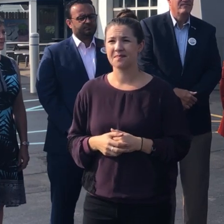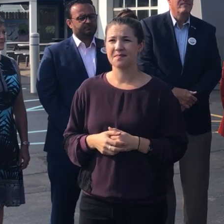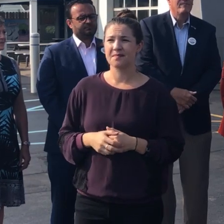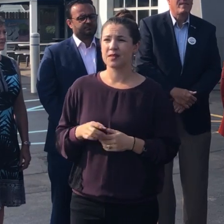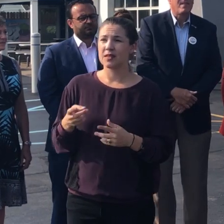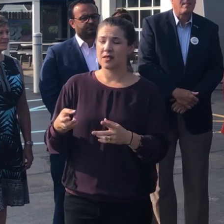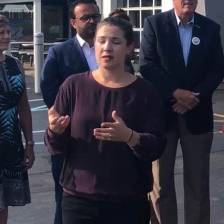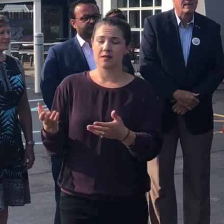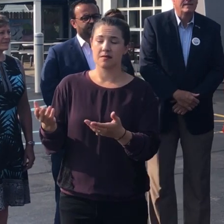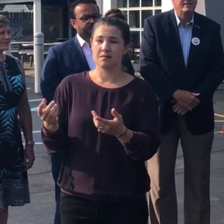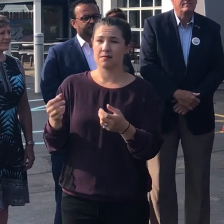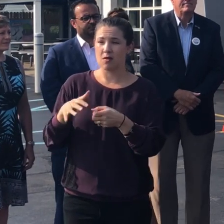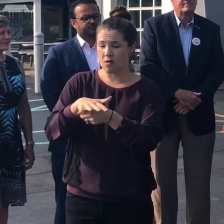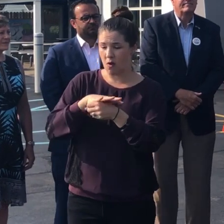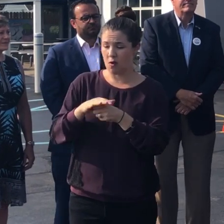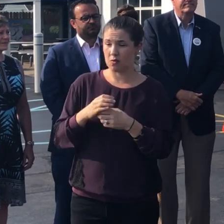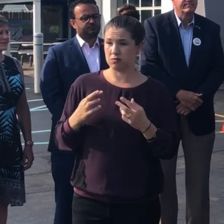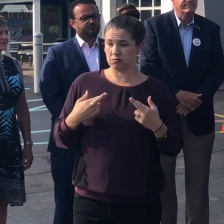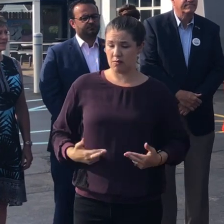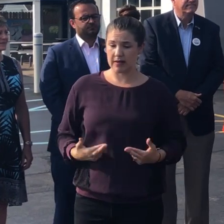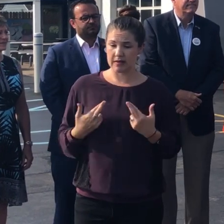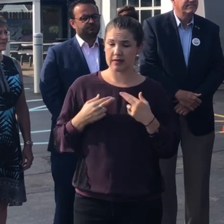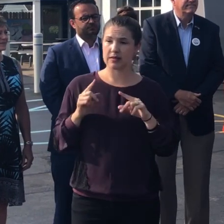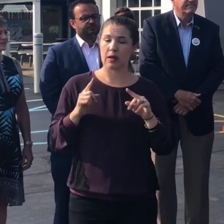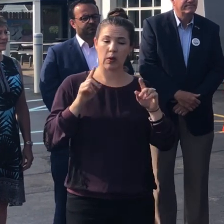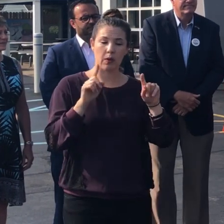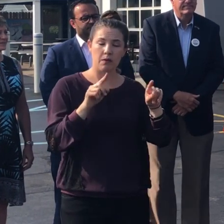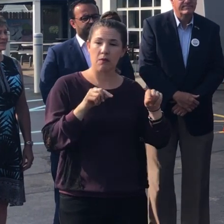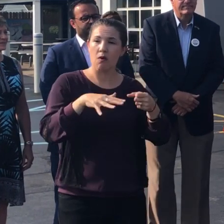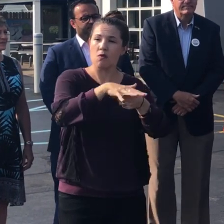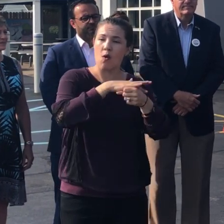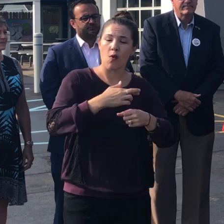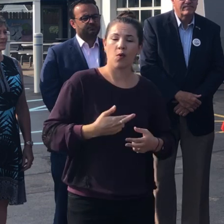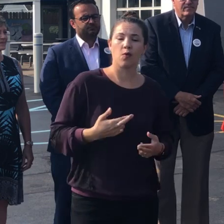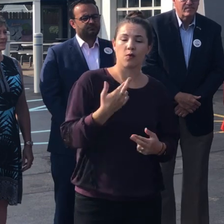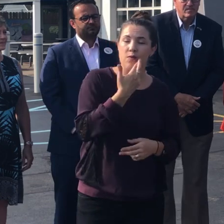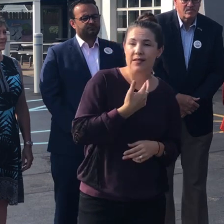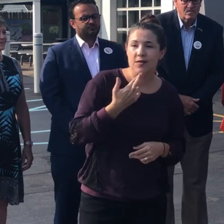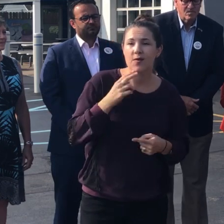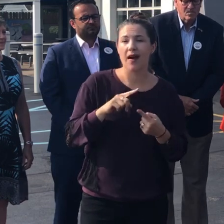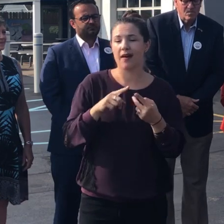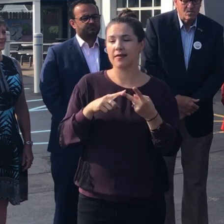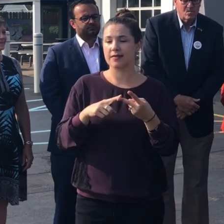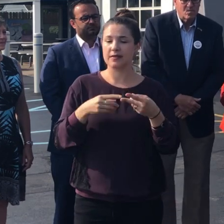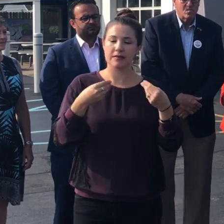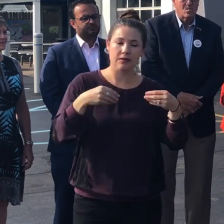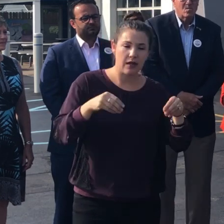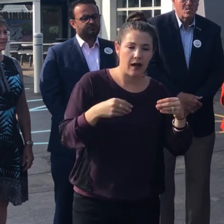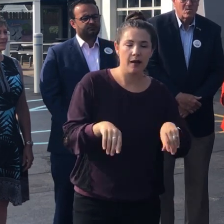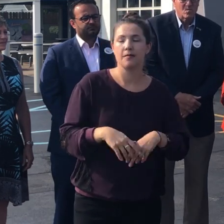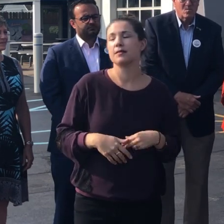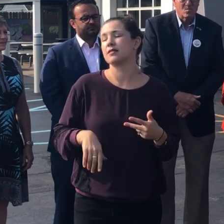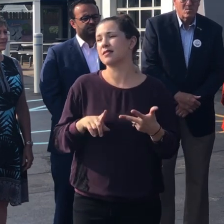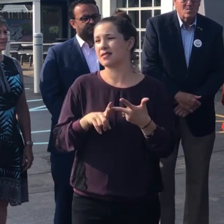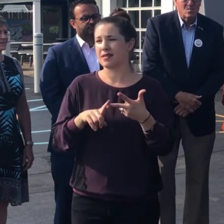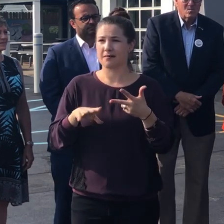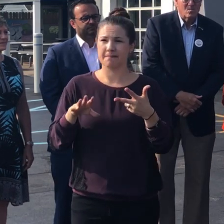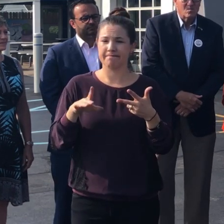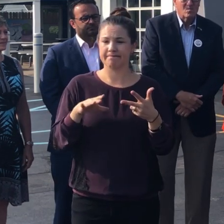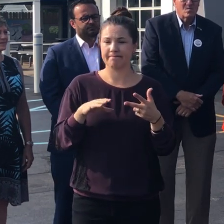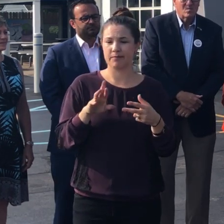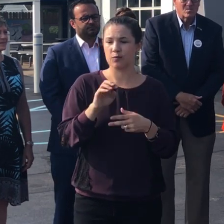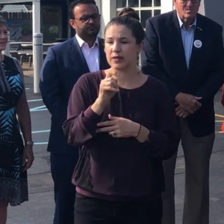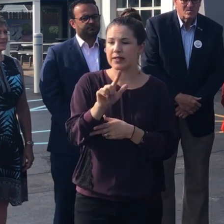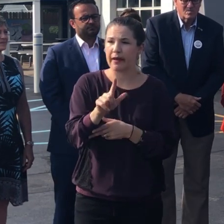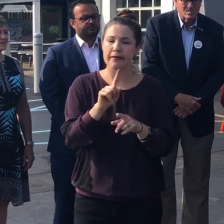residents back into Erie County's incredible restaurants, retail shops, and cultural attractions. Shop local, and